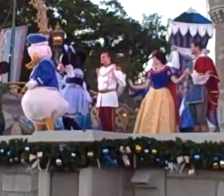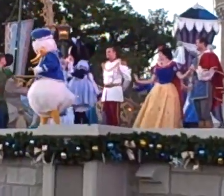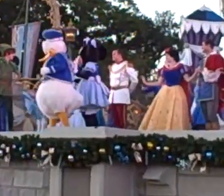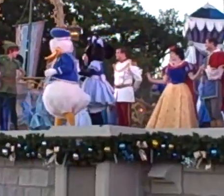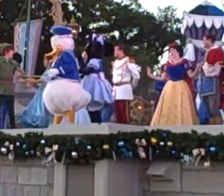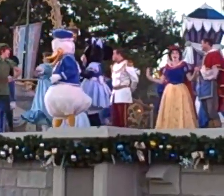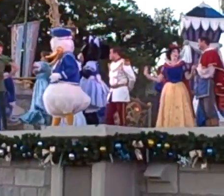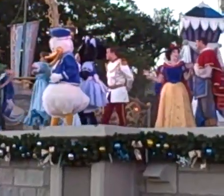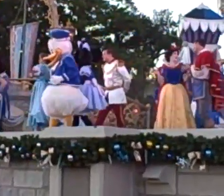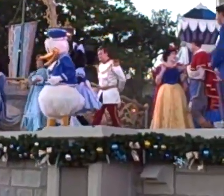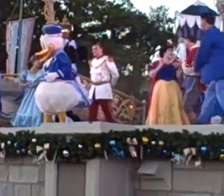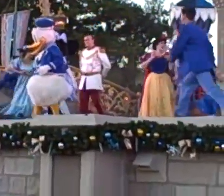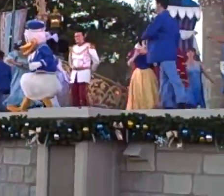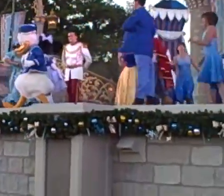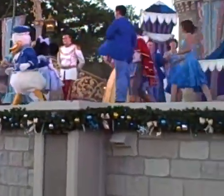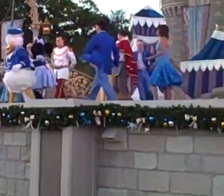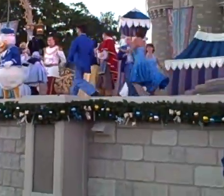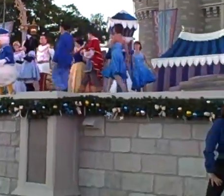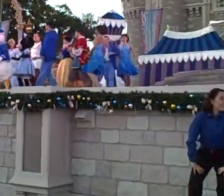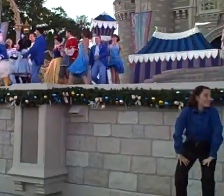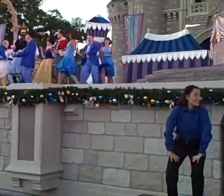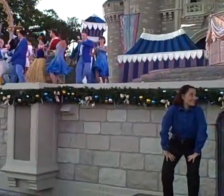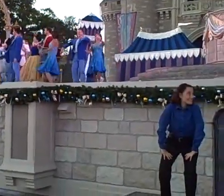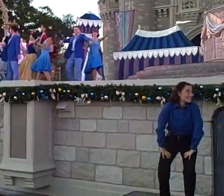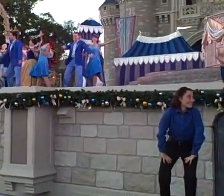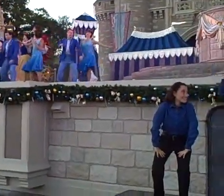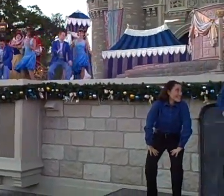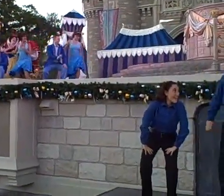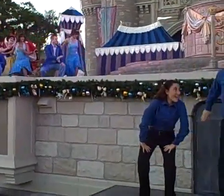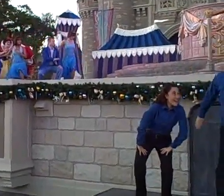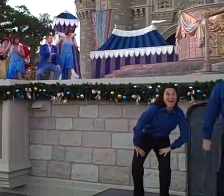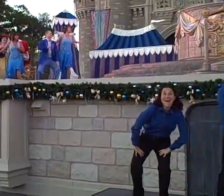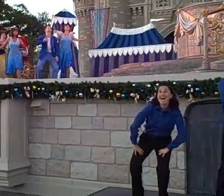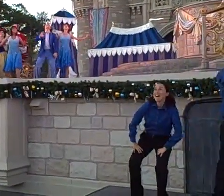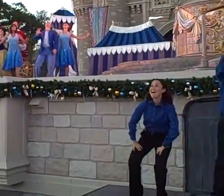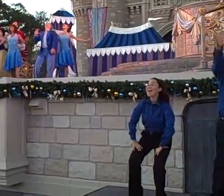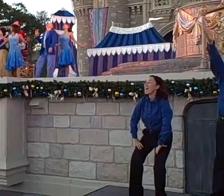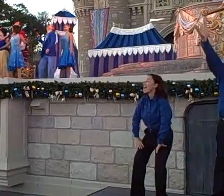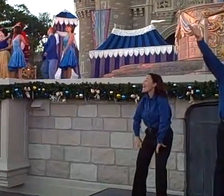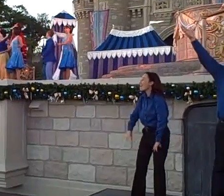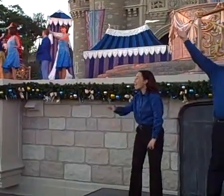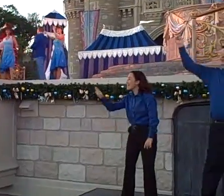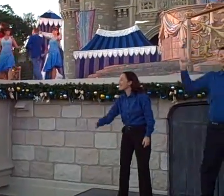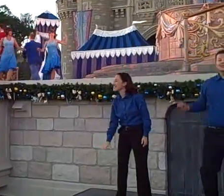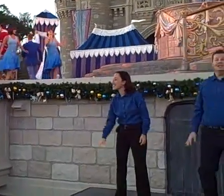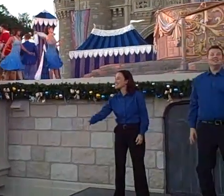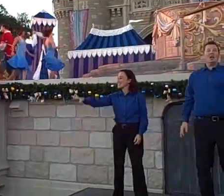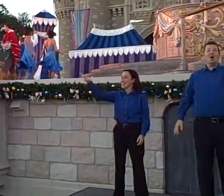Your fantasies and dreams set sail.